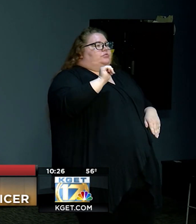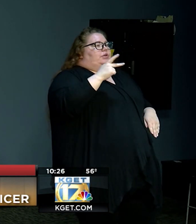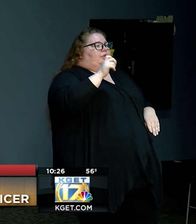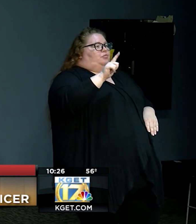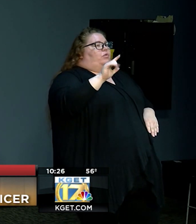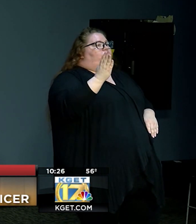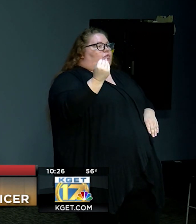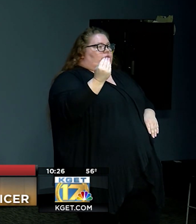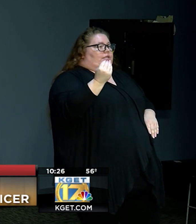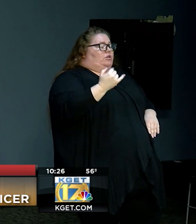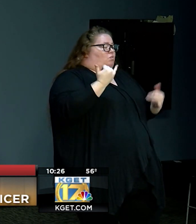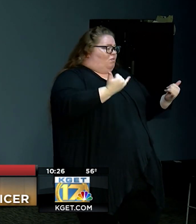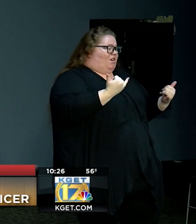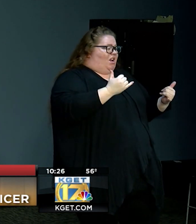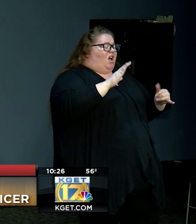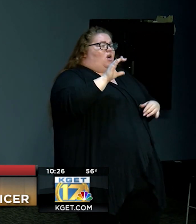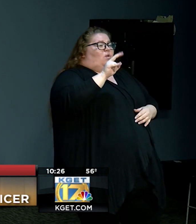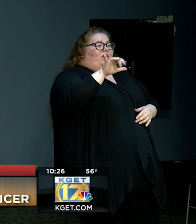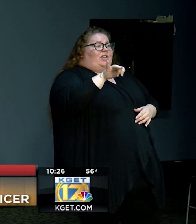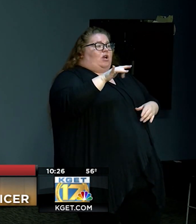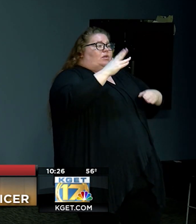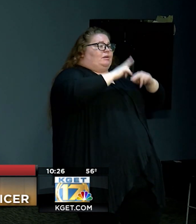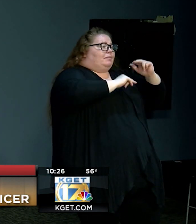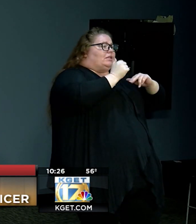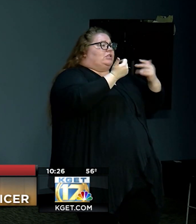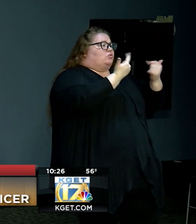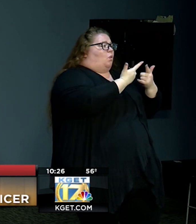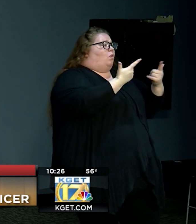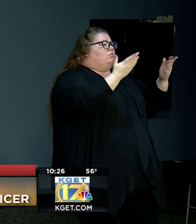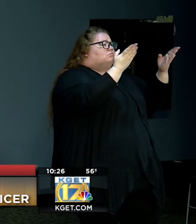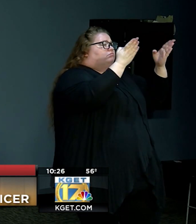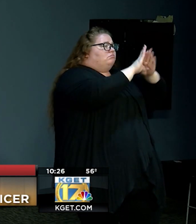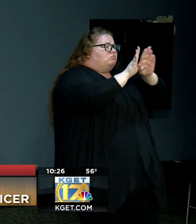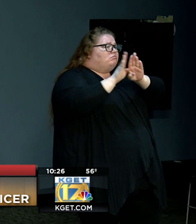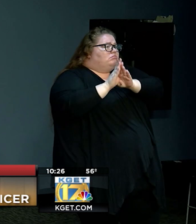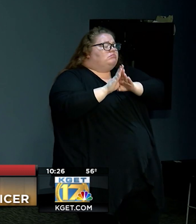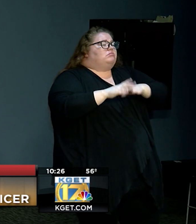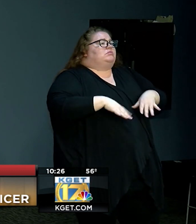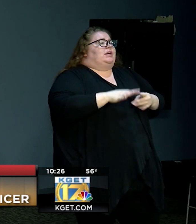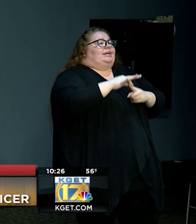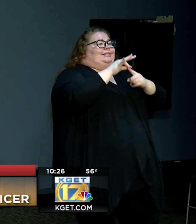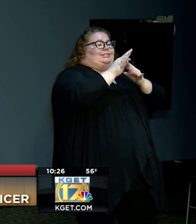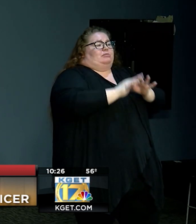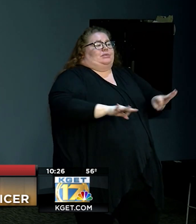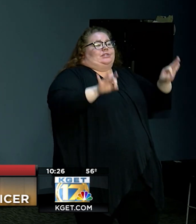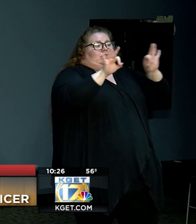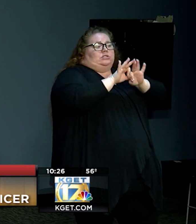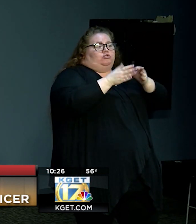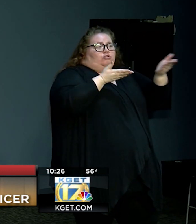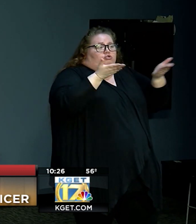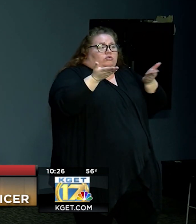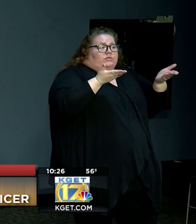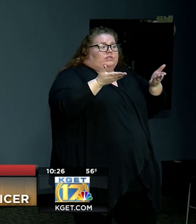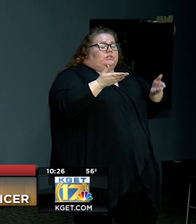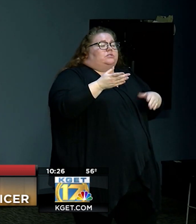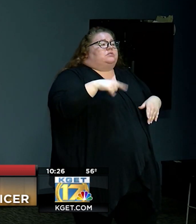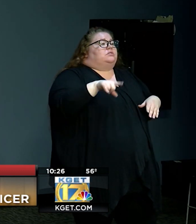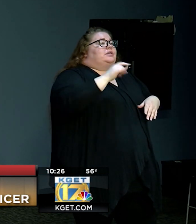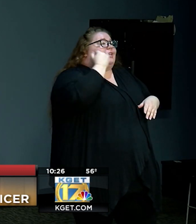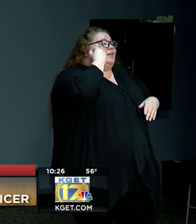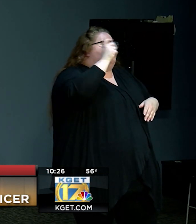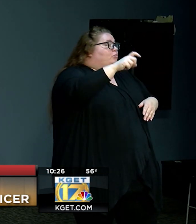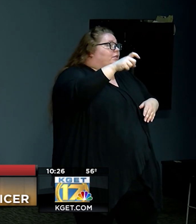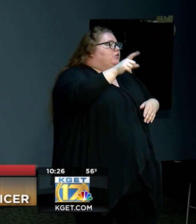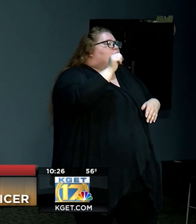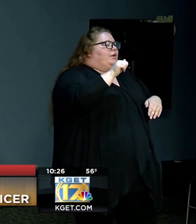County buildings are closed, again, with the exception of essential services only. Residents can go to kerncounty.com to find out